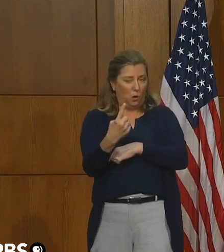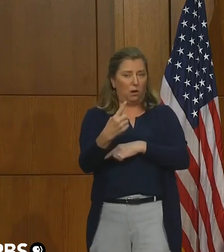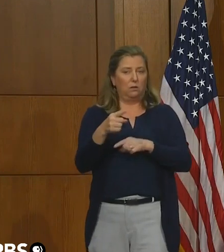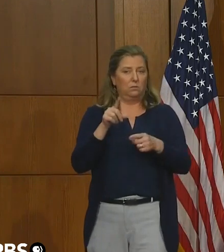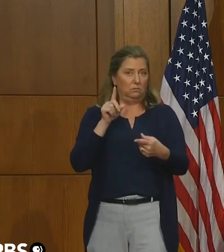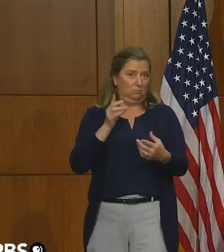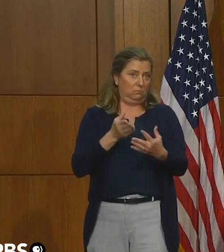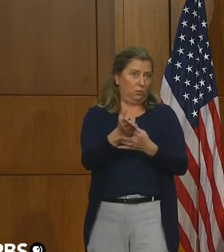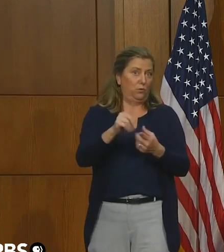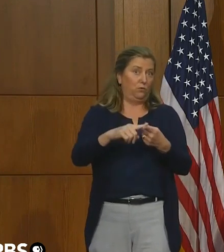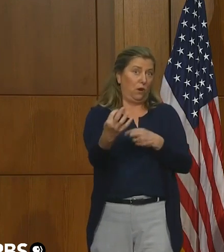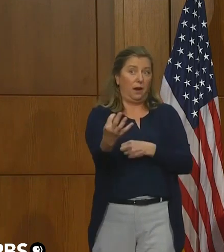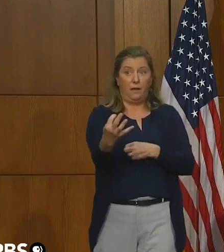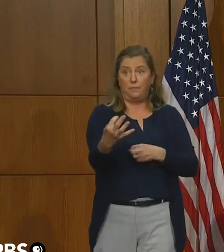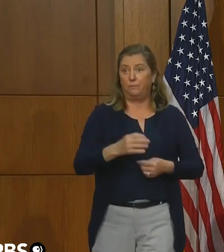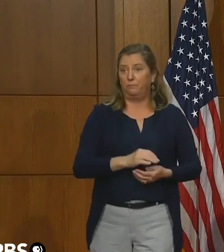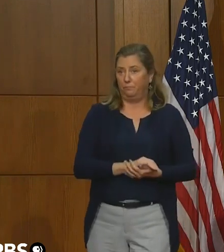this Friday.